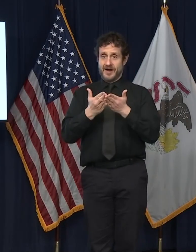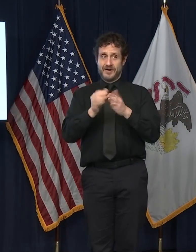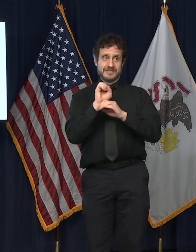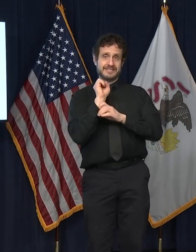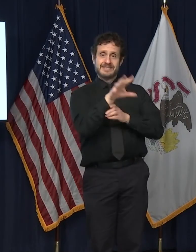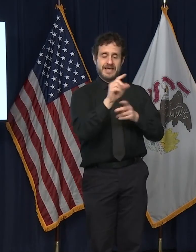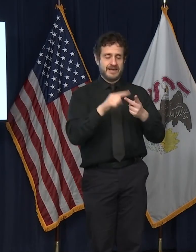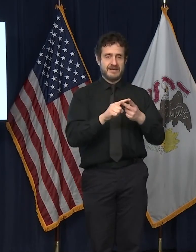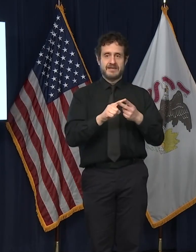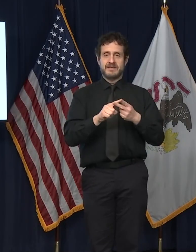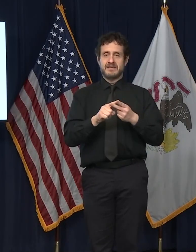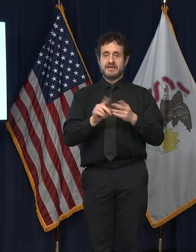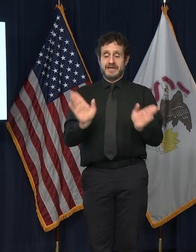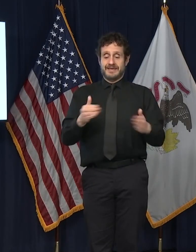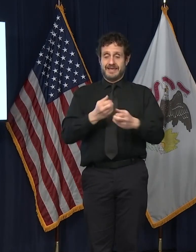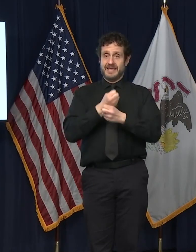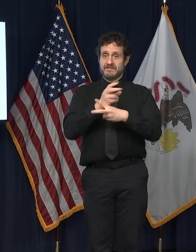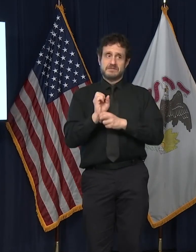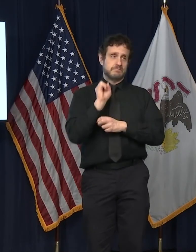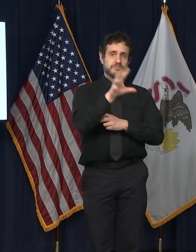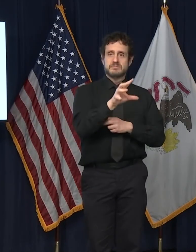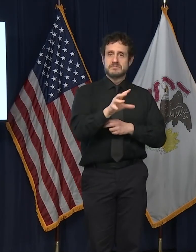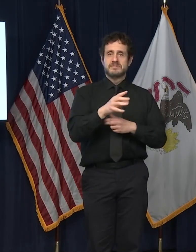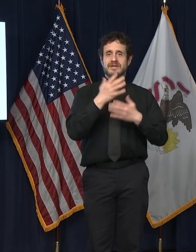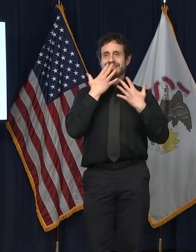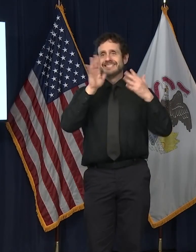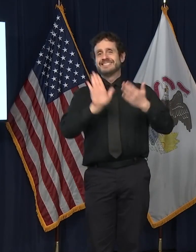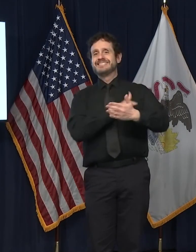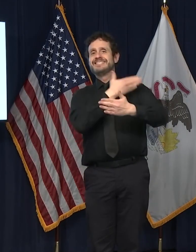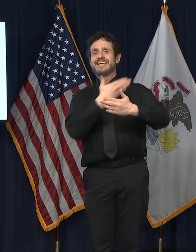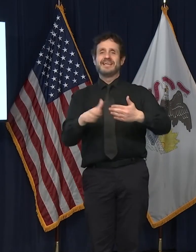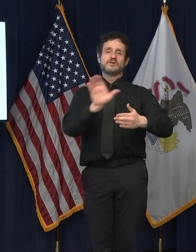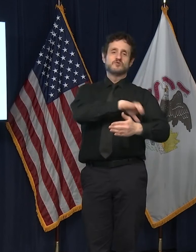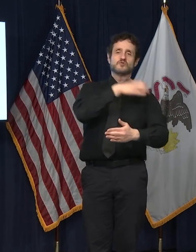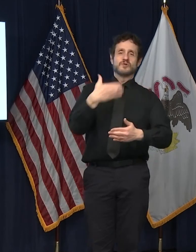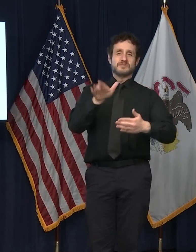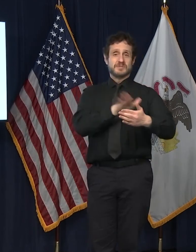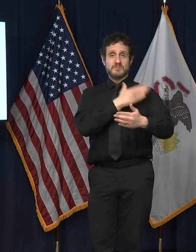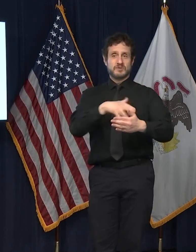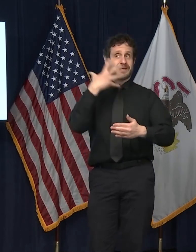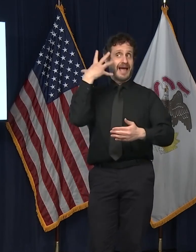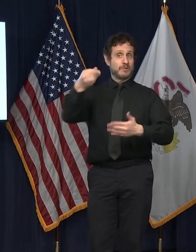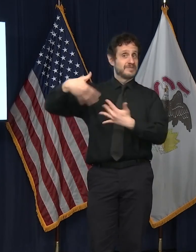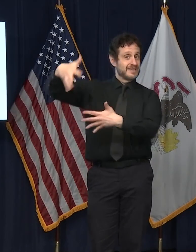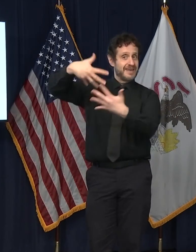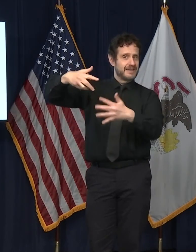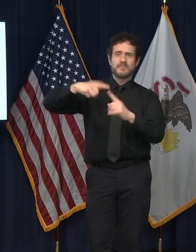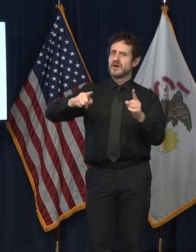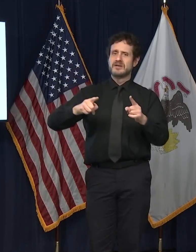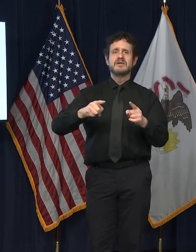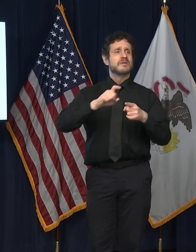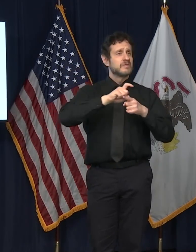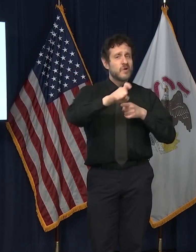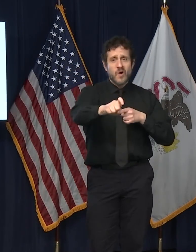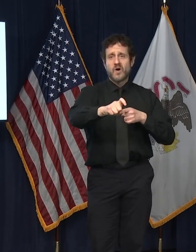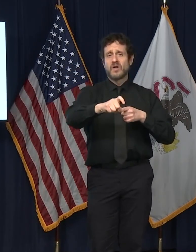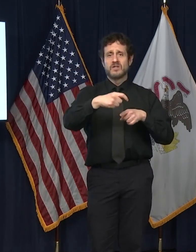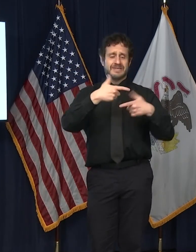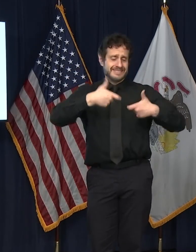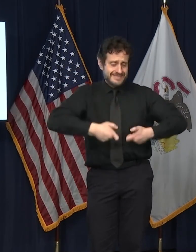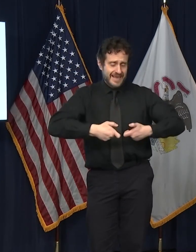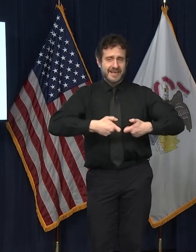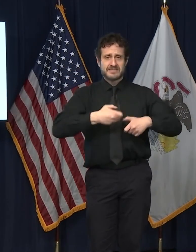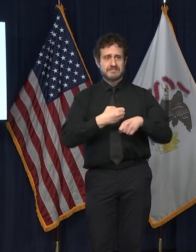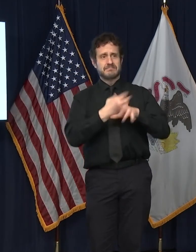outside, call, video chat, text, but stick with the people that you live with. I especially want